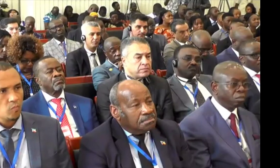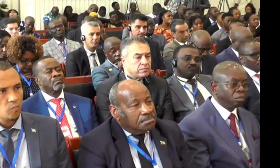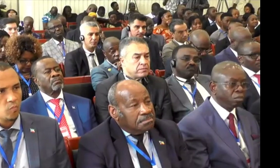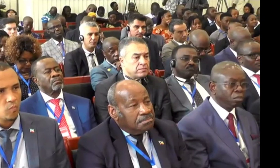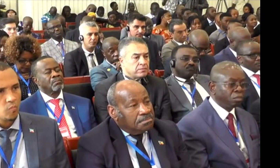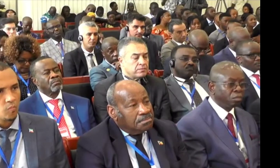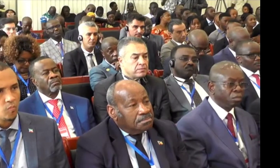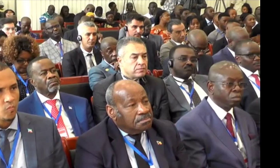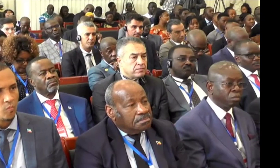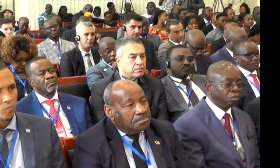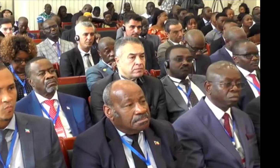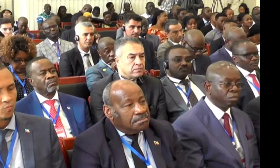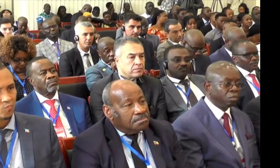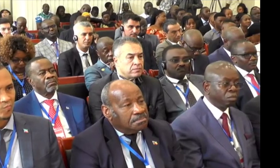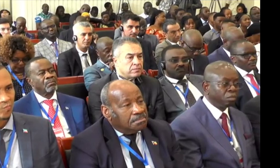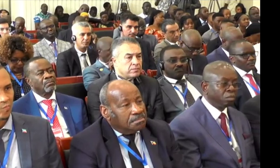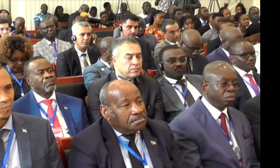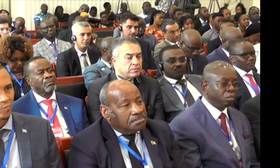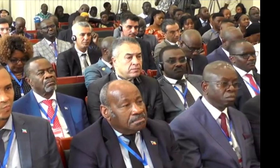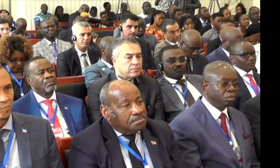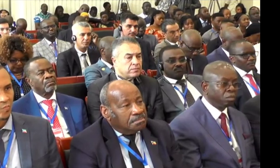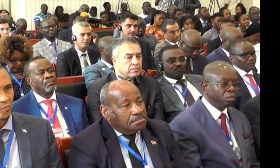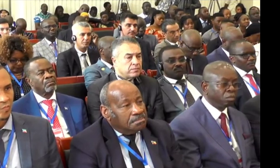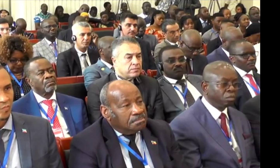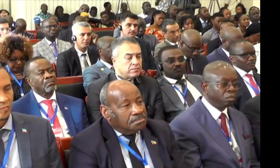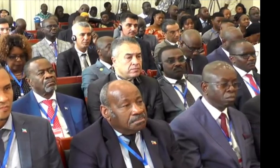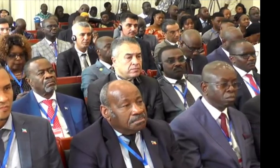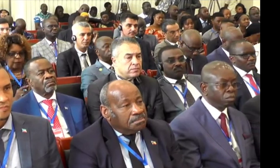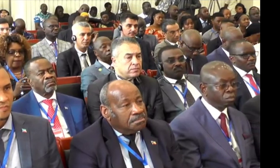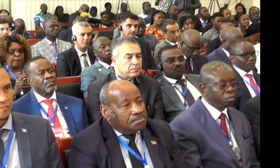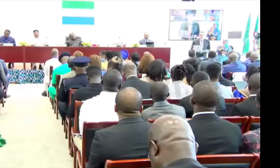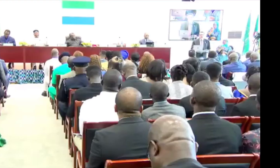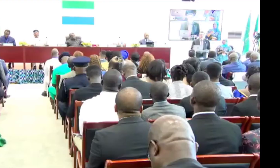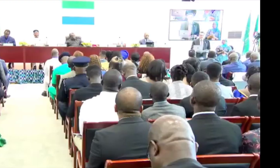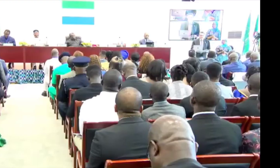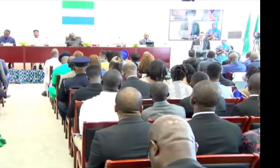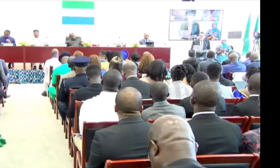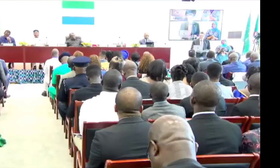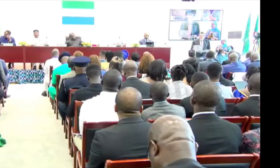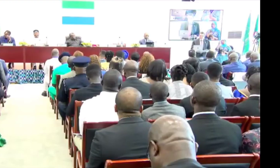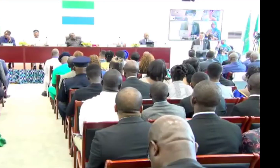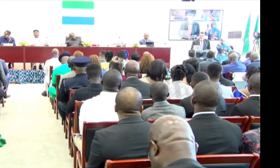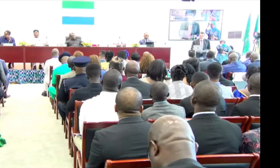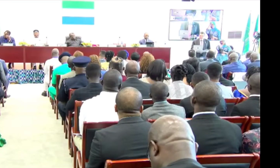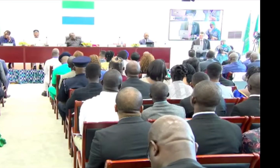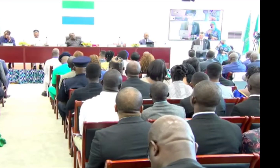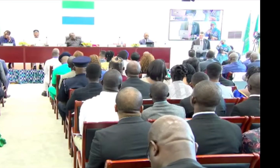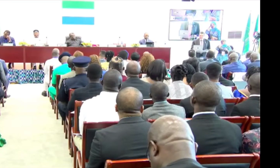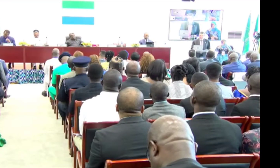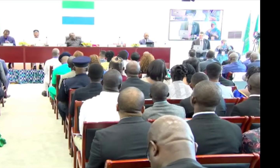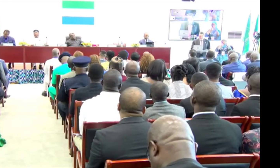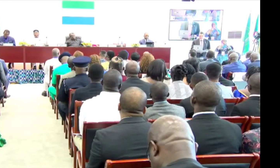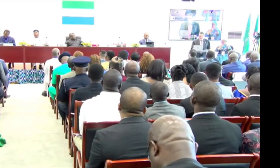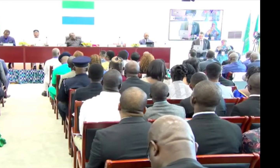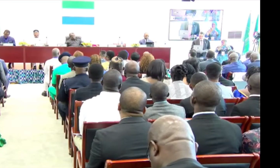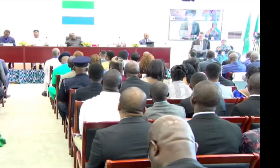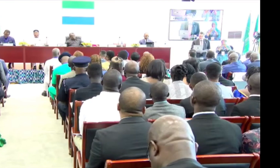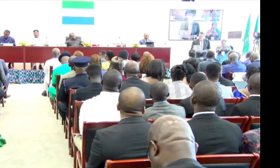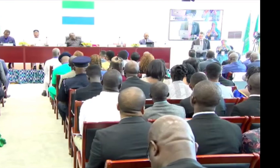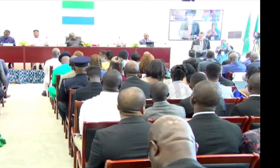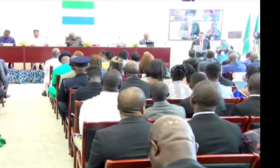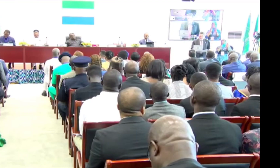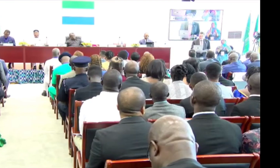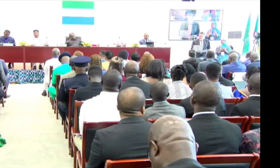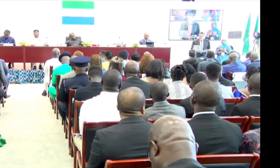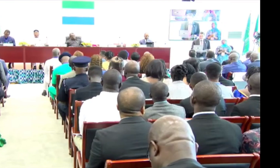recent meeting at the sidelines of the 38th Ordinary Session of the African Union Assembly in